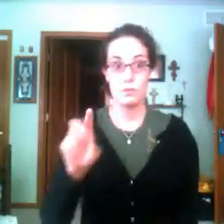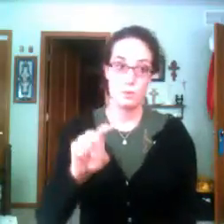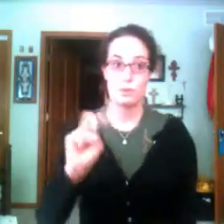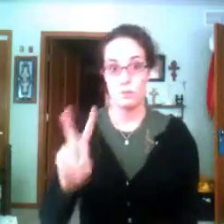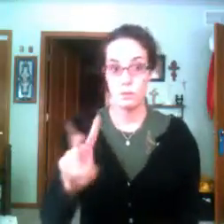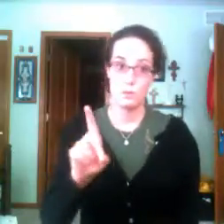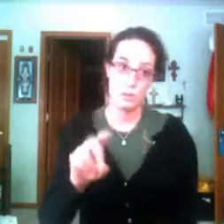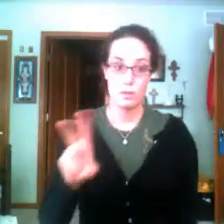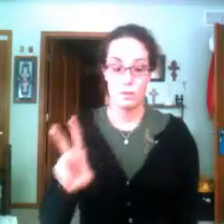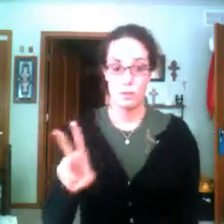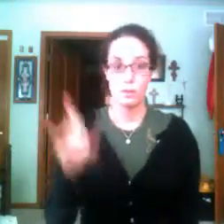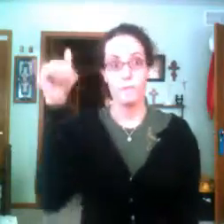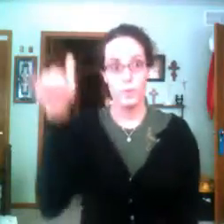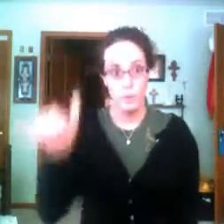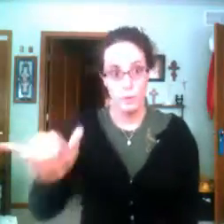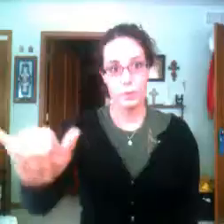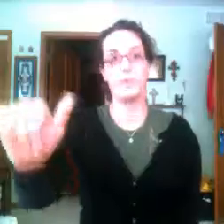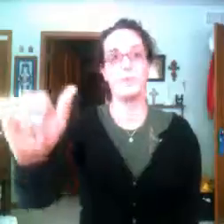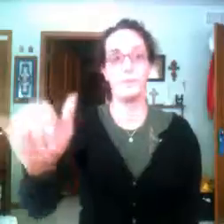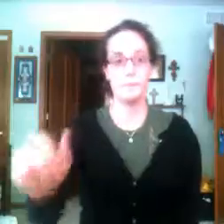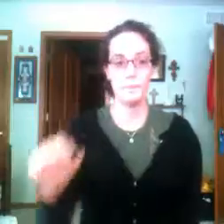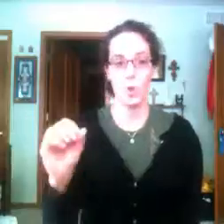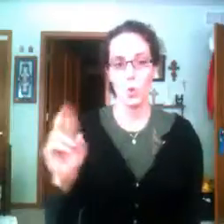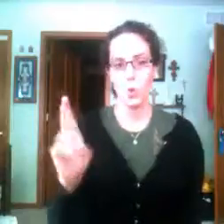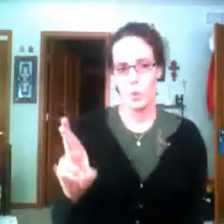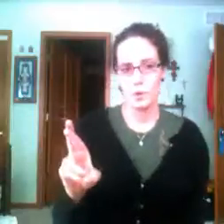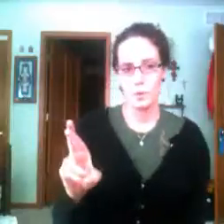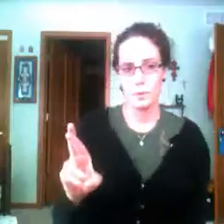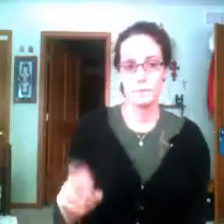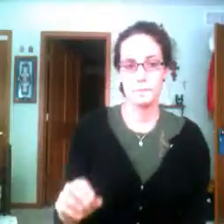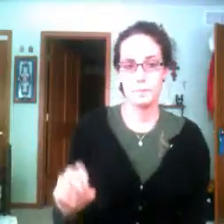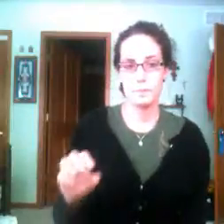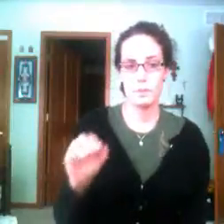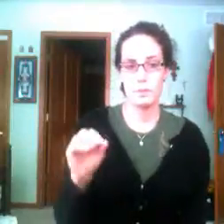1212 forever. Or I can have, let's say, 0.357,